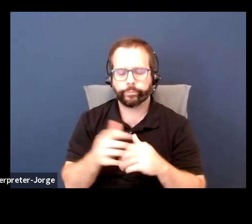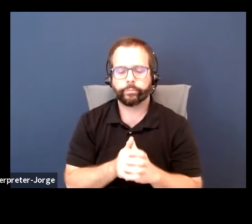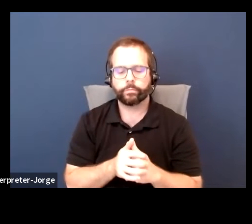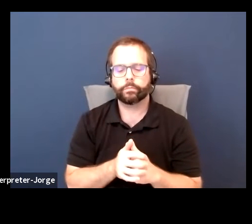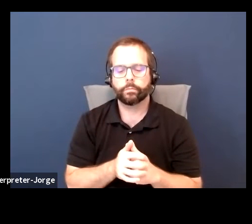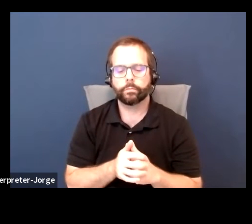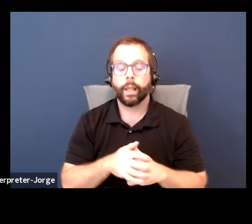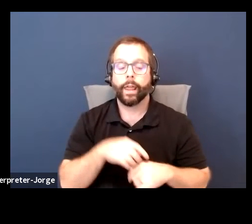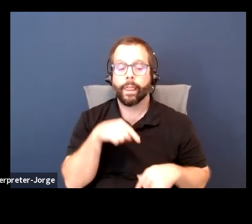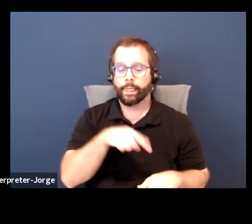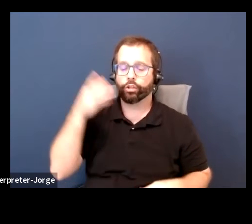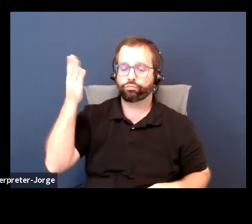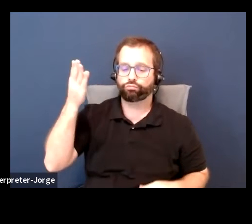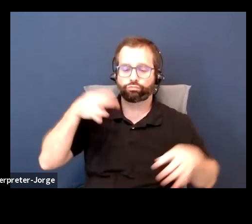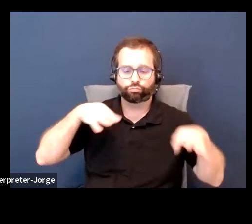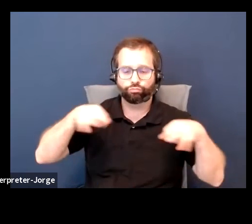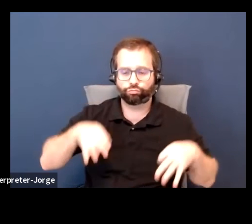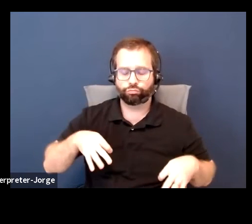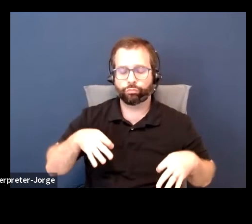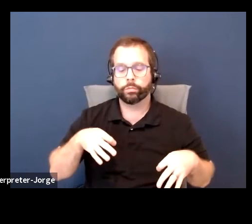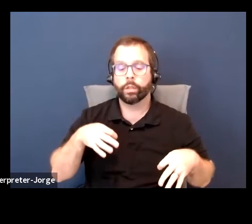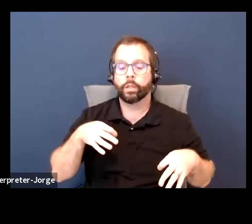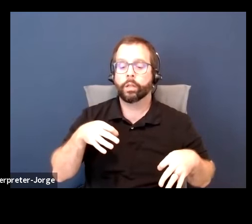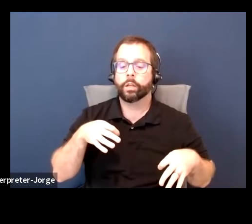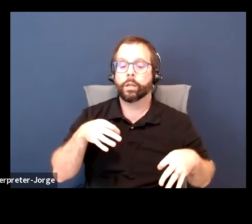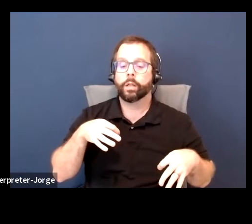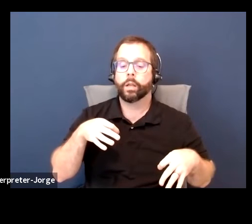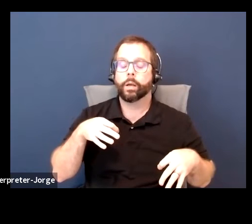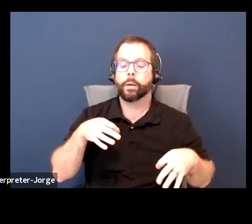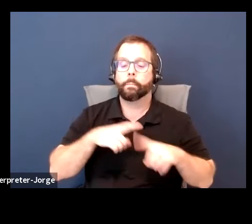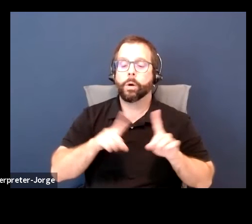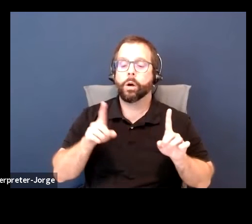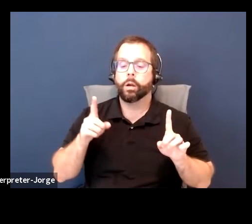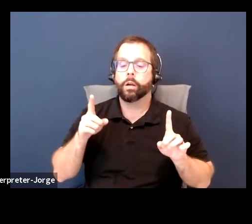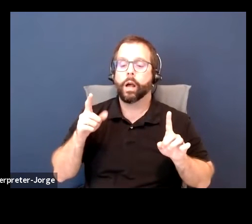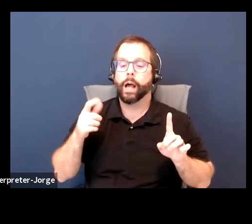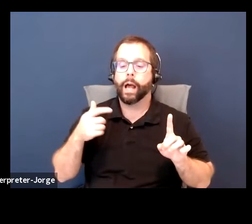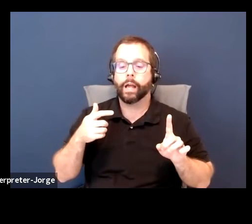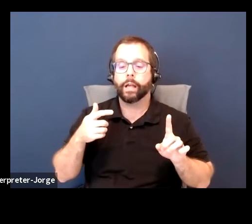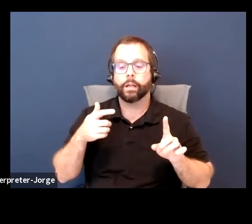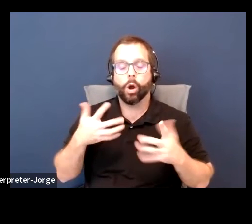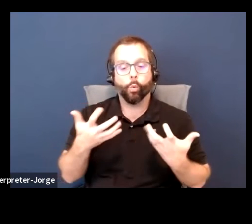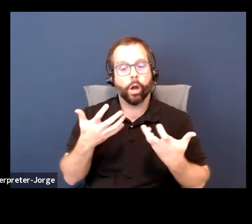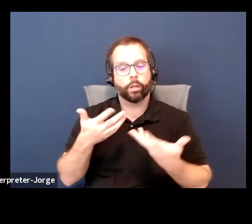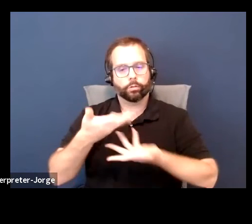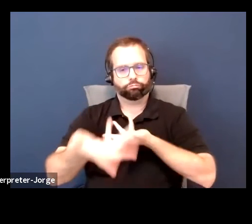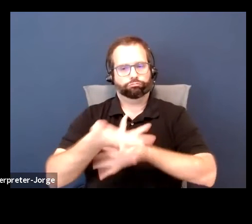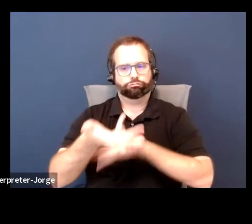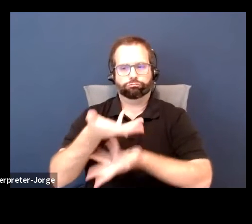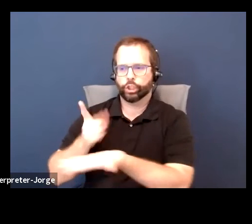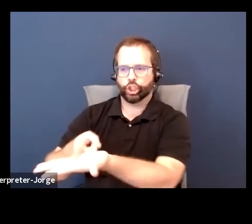this, this is intended to be an interactive discussion around what is going on within your